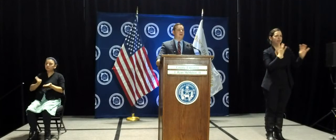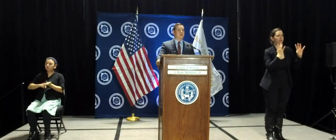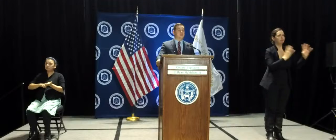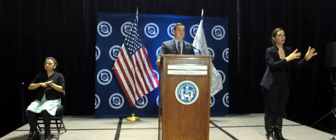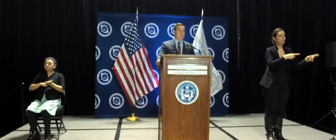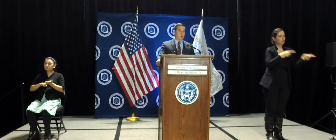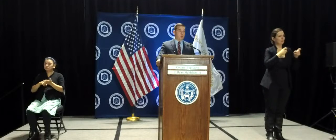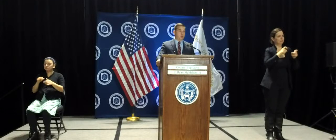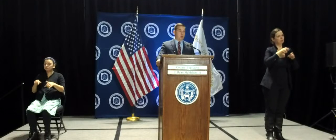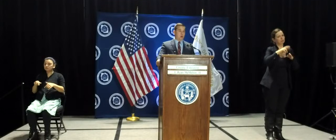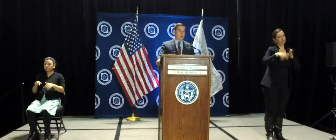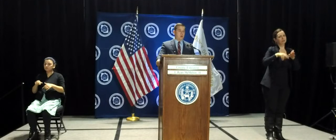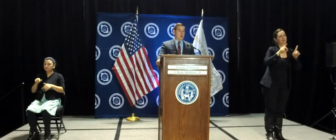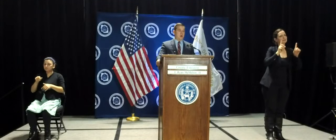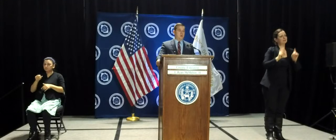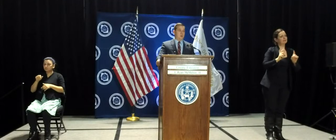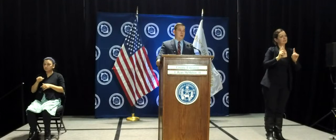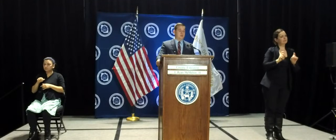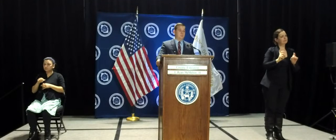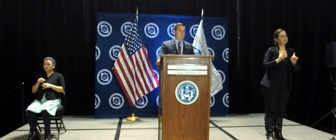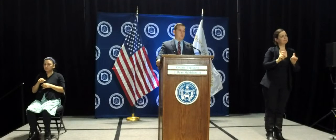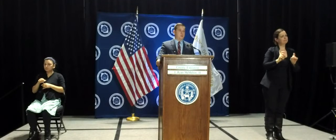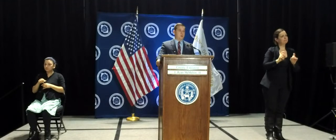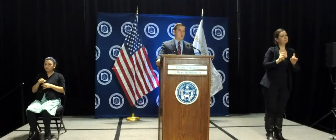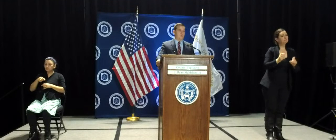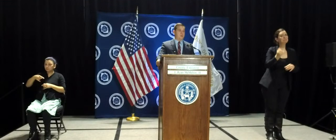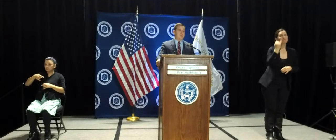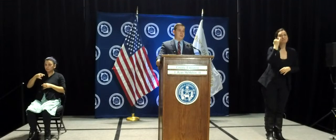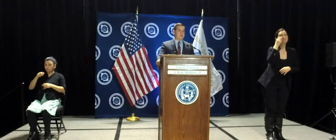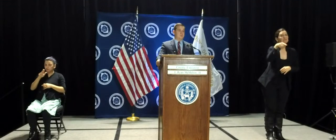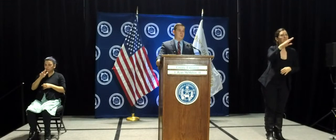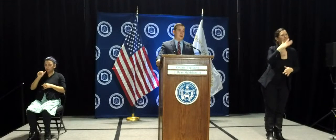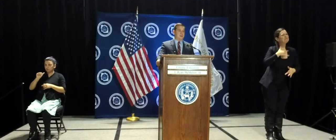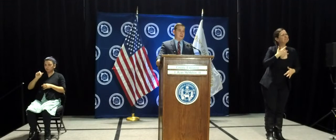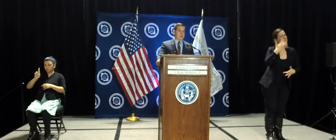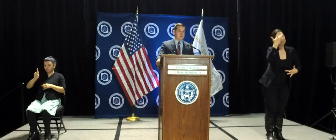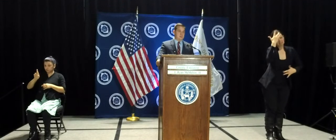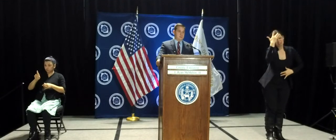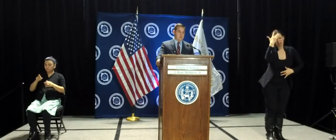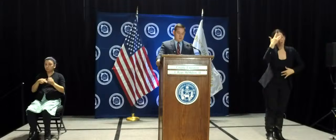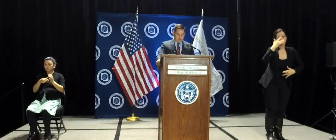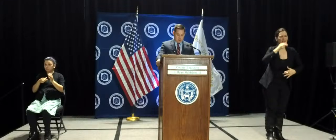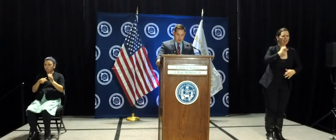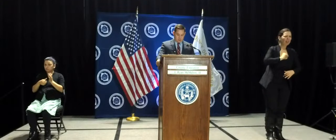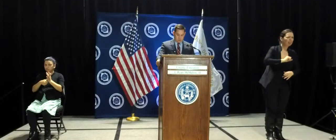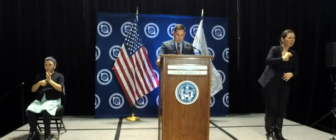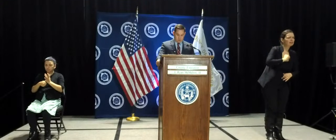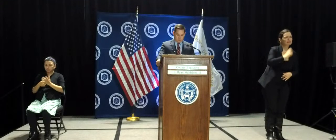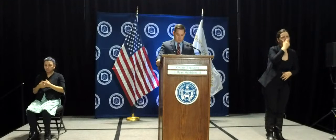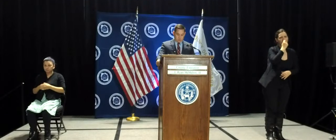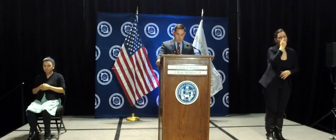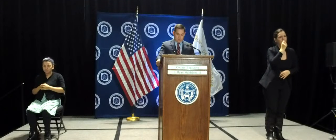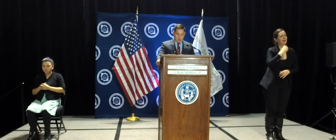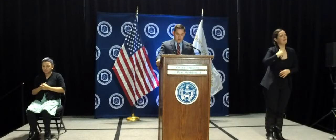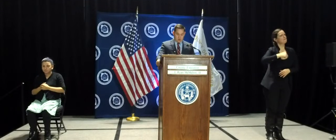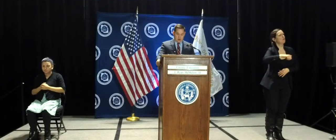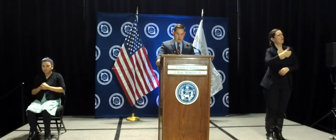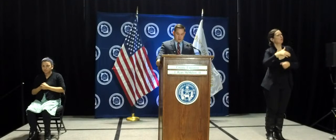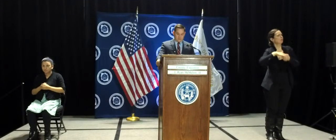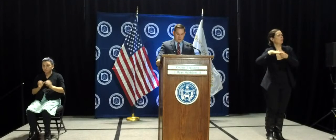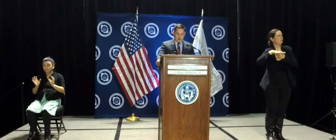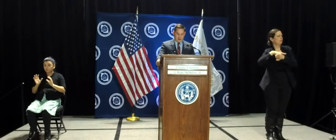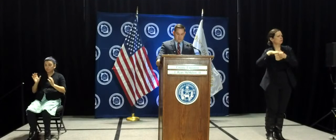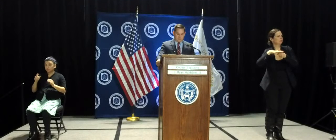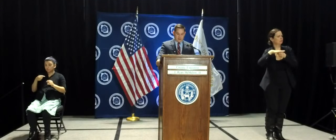you've had an exposure, direct exposure to COVID, you need a symptomatic test. Go to